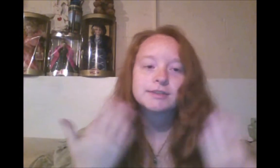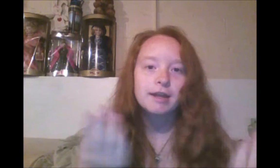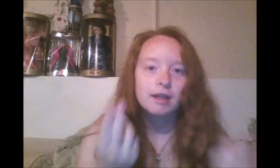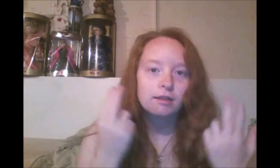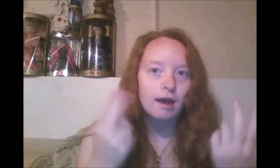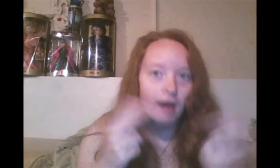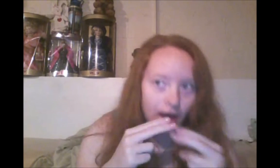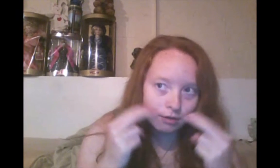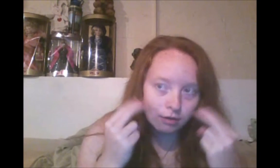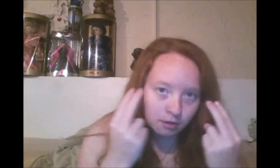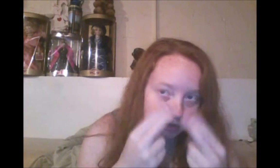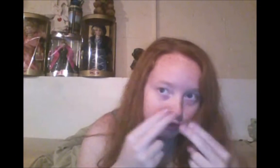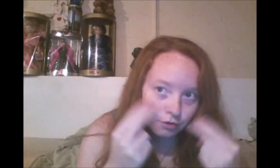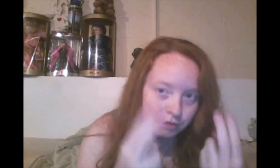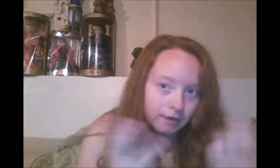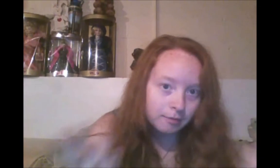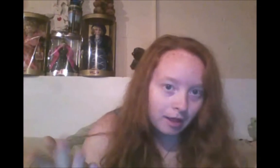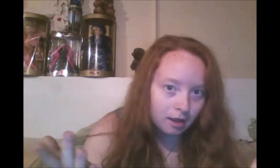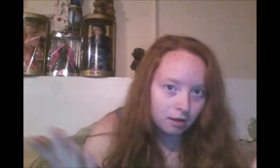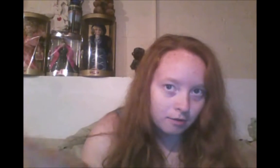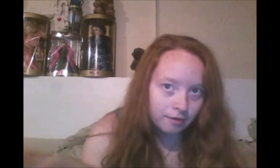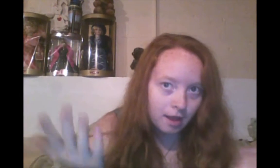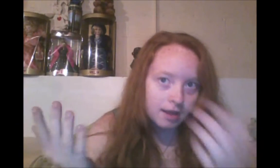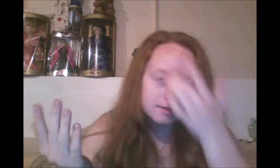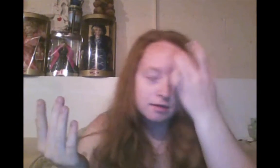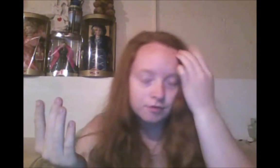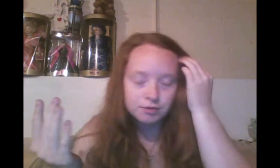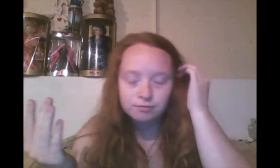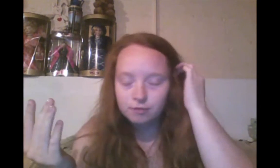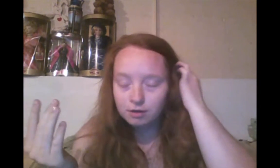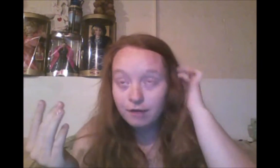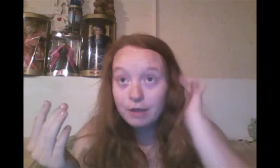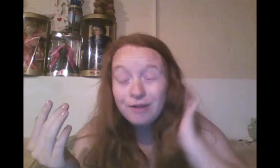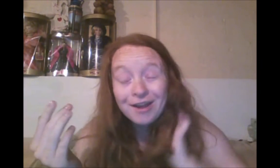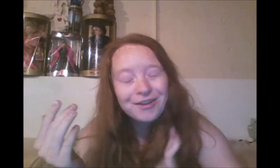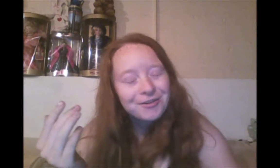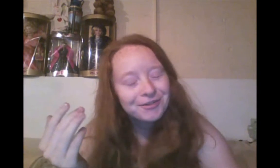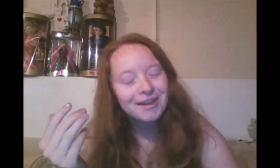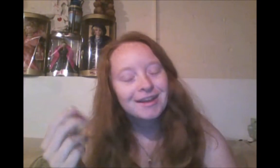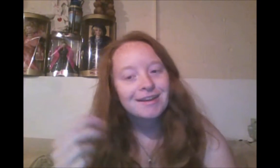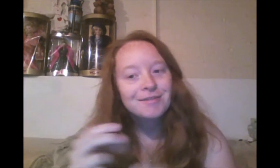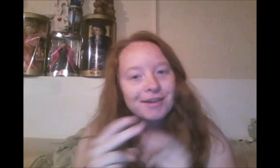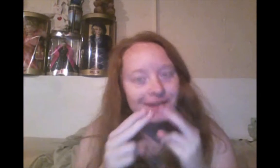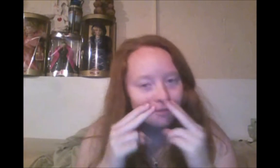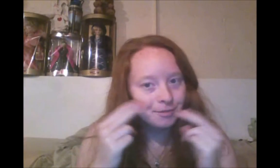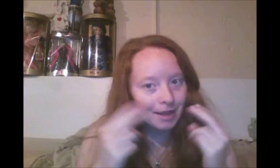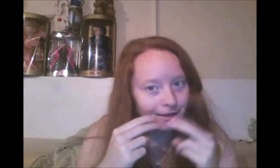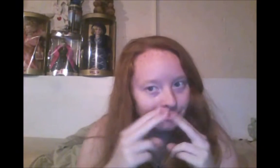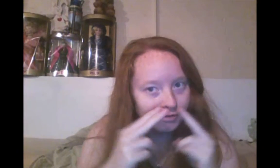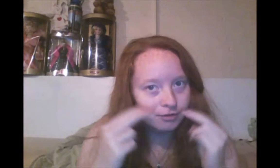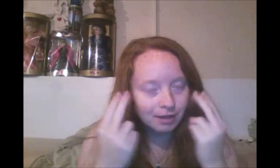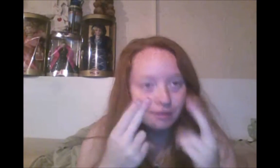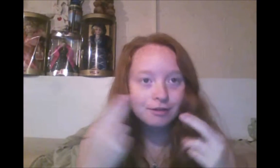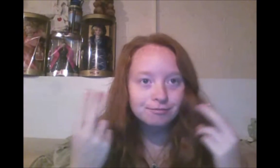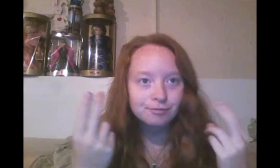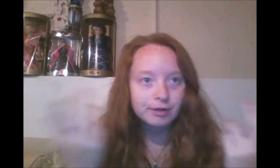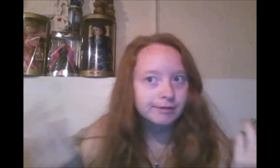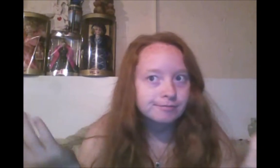signing the circles around the black around the eyes of a raccoon because they have the black, like they're wearing